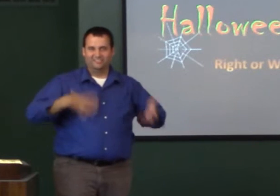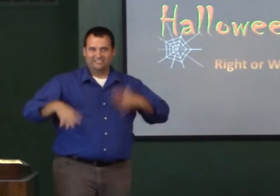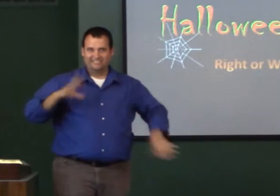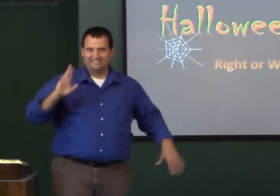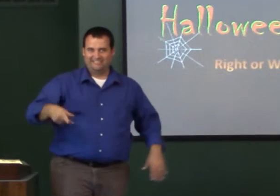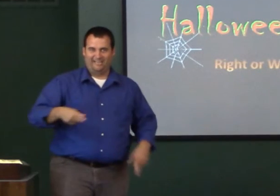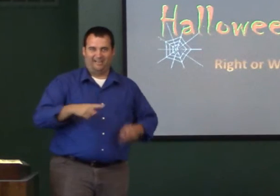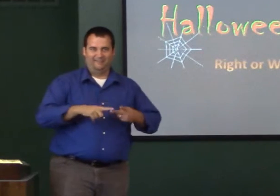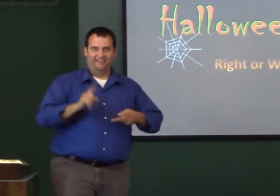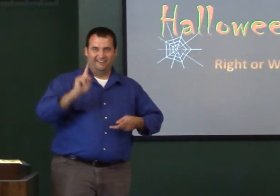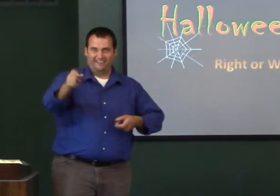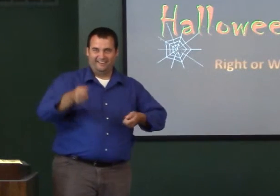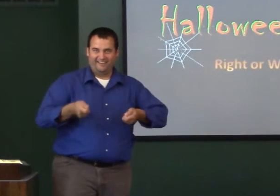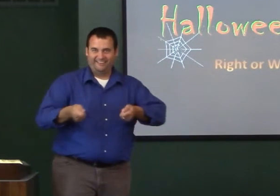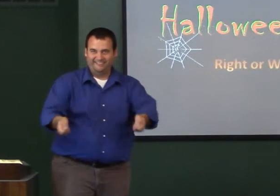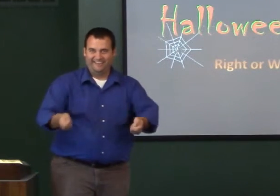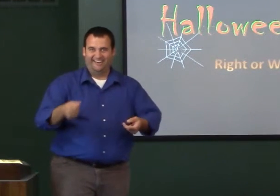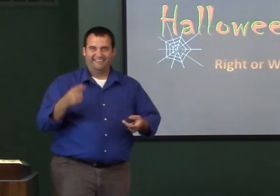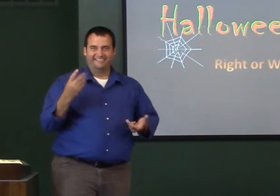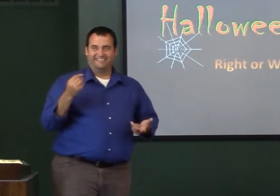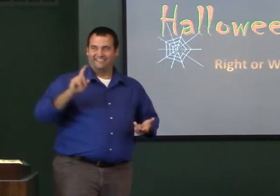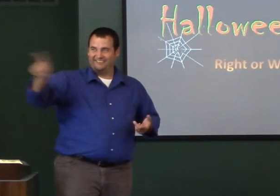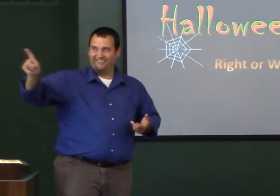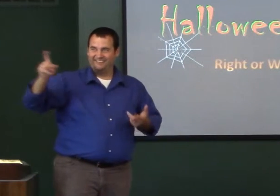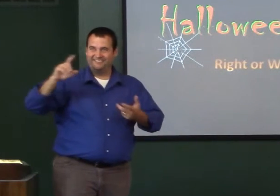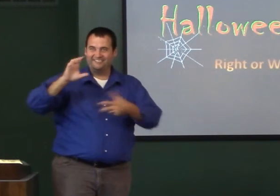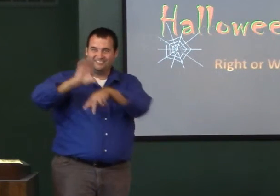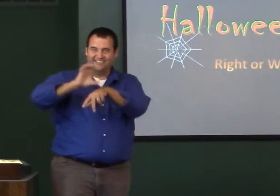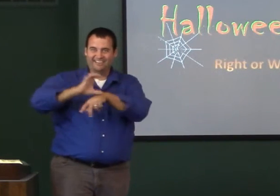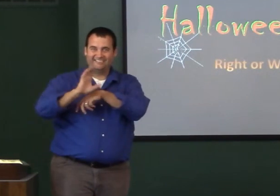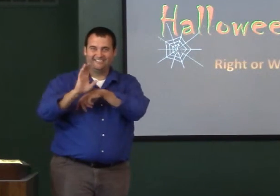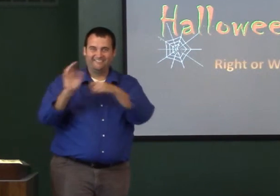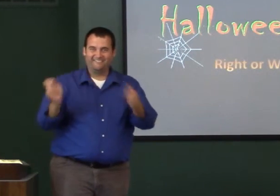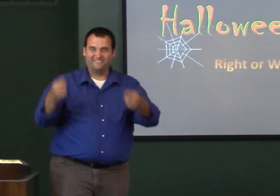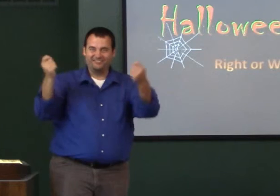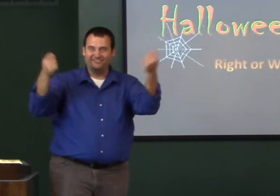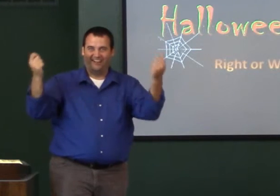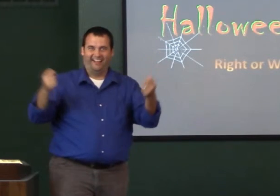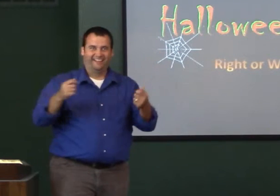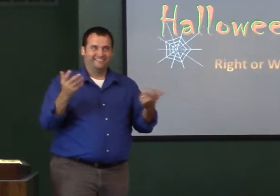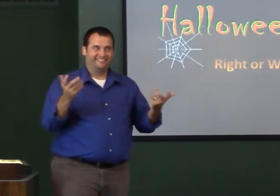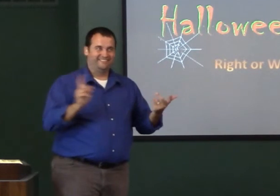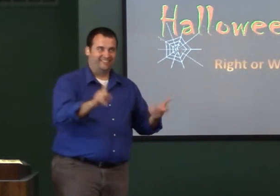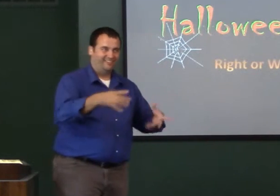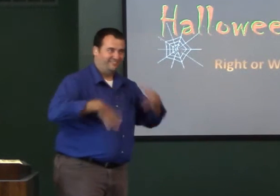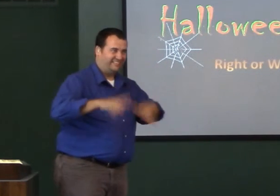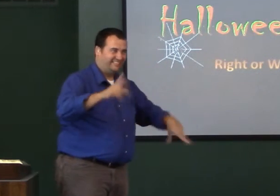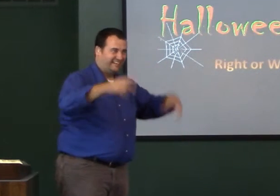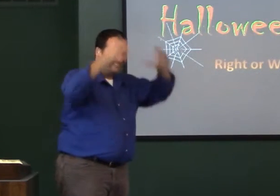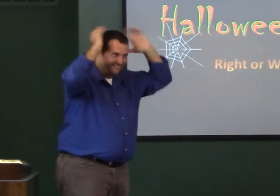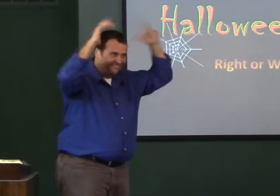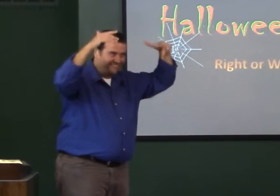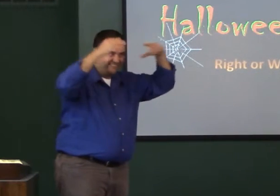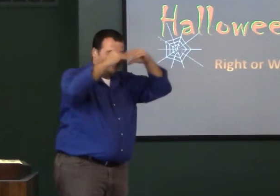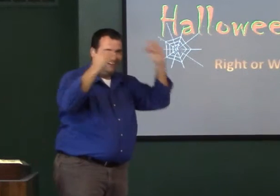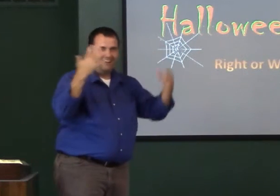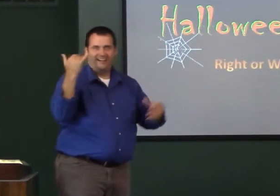Why we continue to mess up and go, you know, pour candies